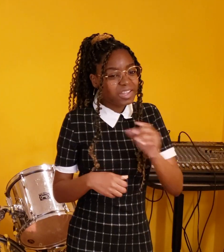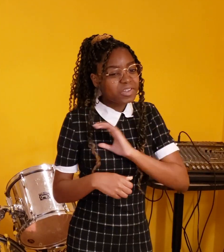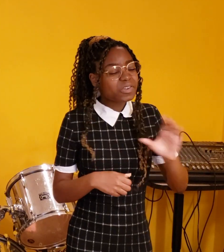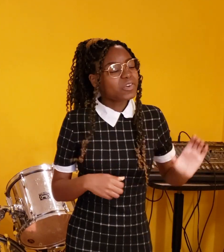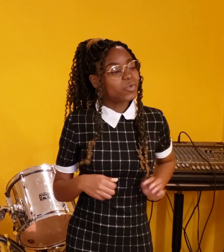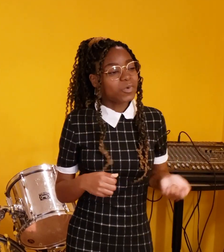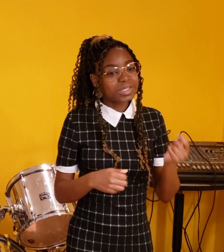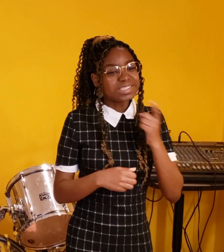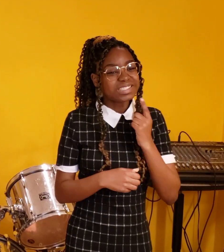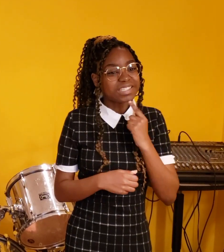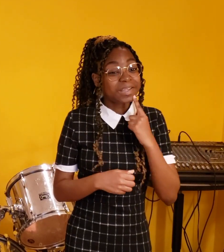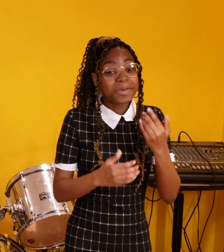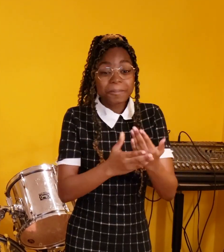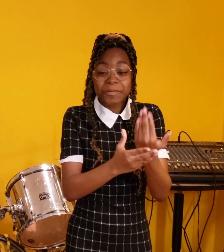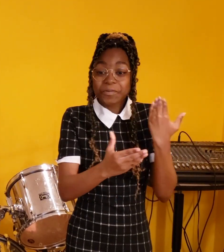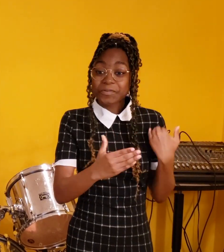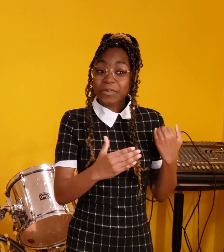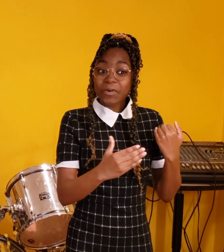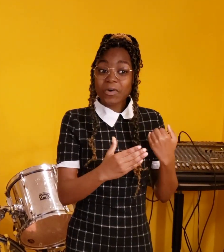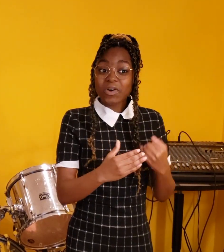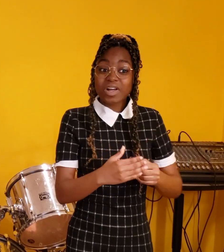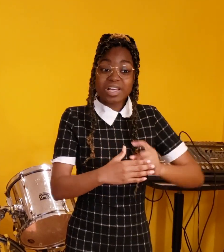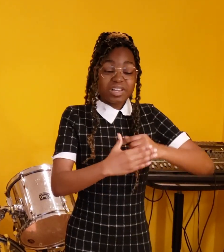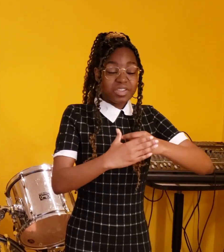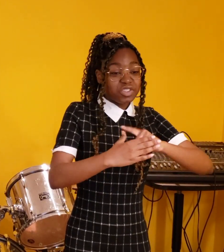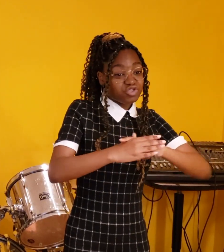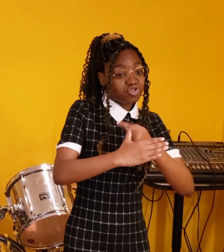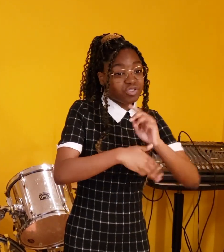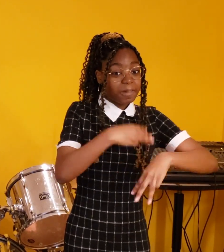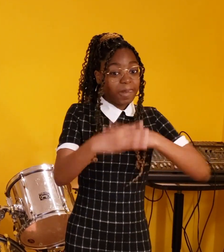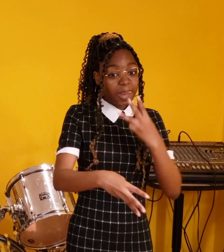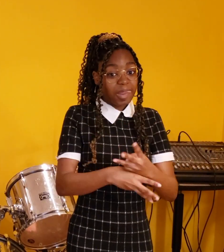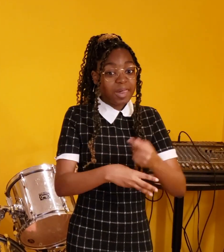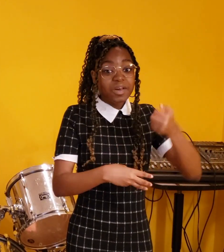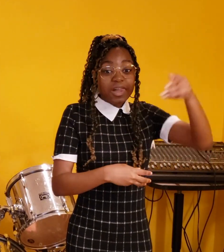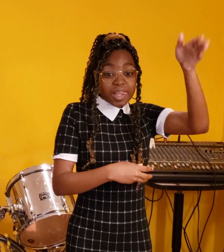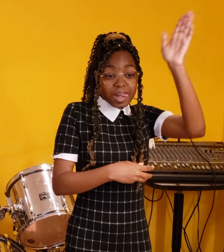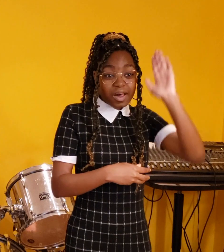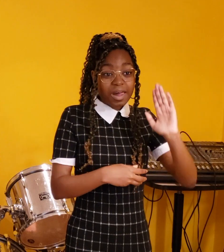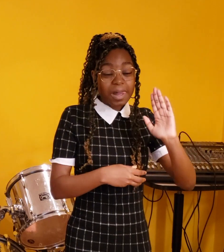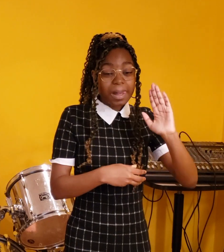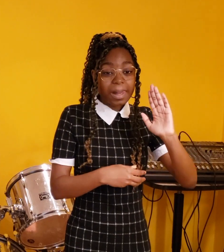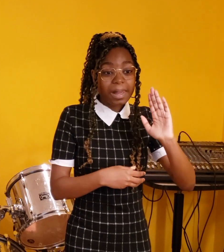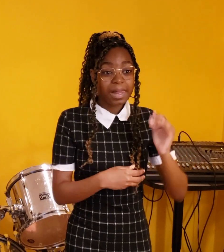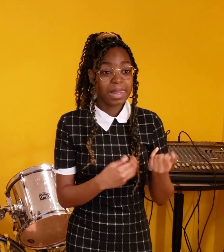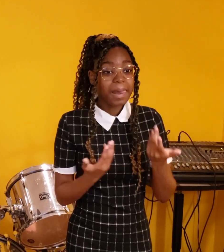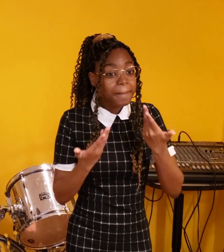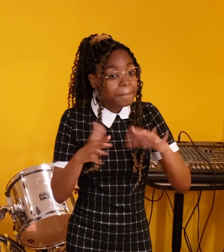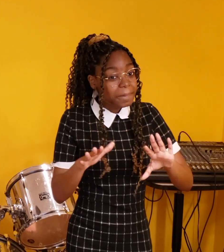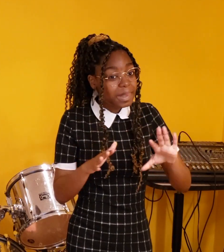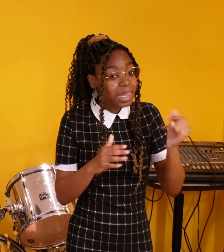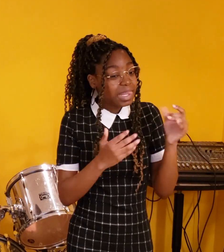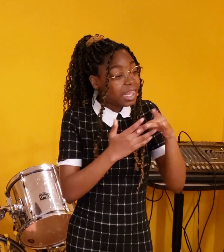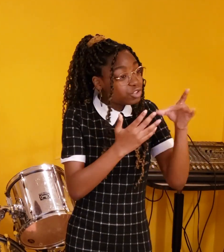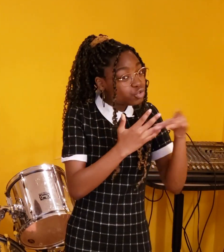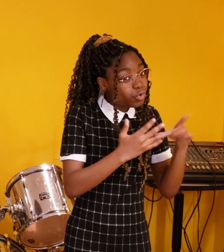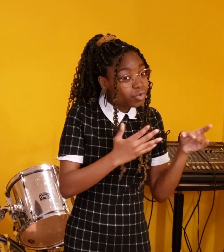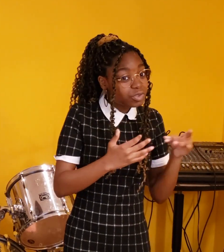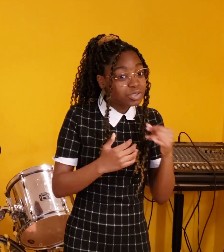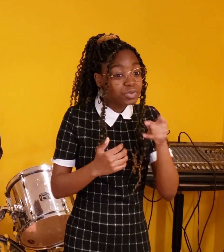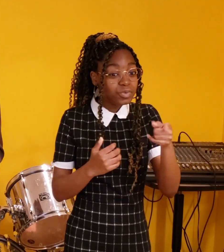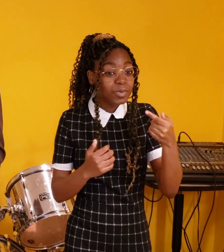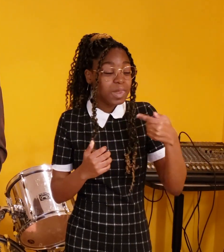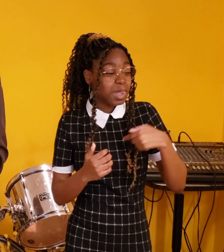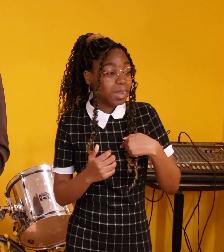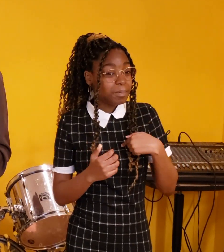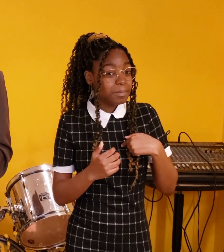the world, there was love, and God had foreordained these things, and God had you in mind, God had me in mind, even though we had not